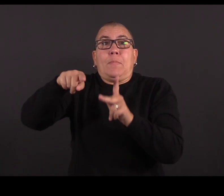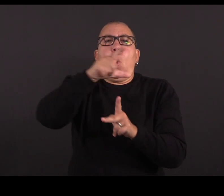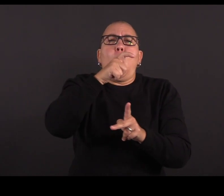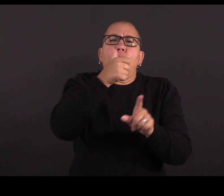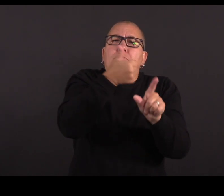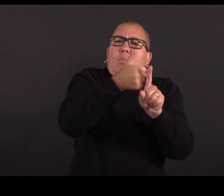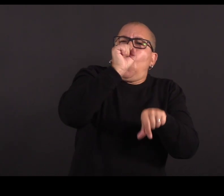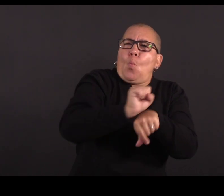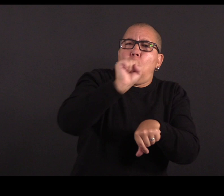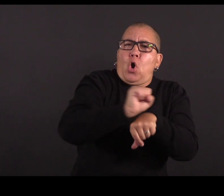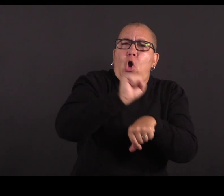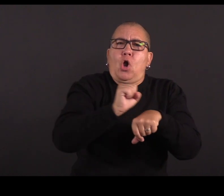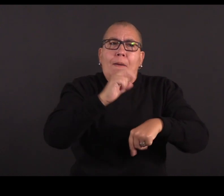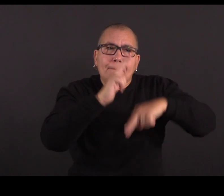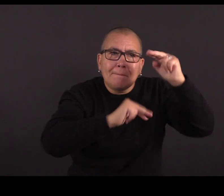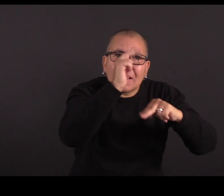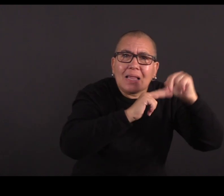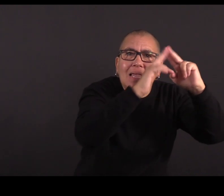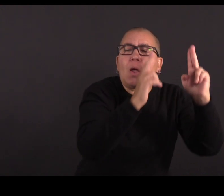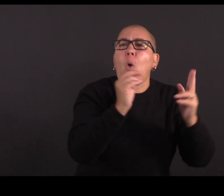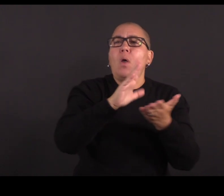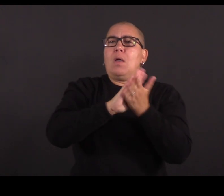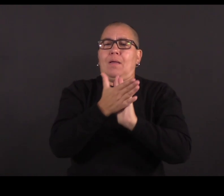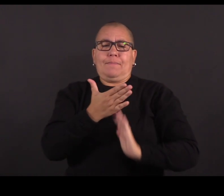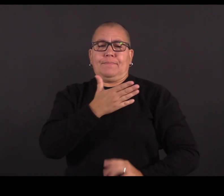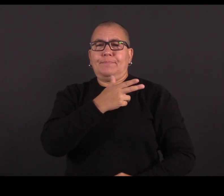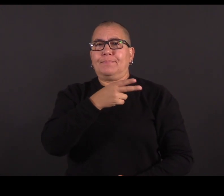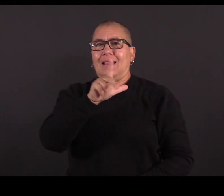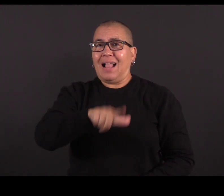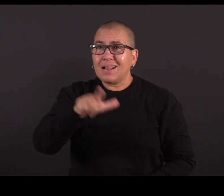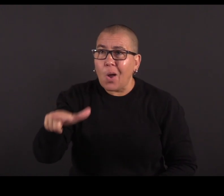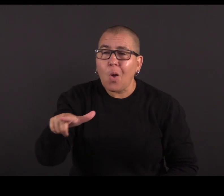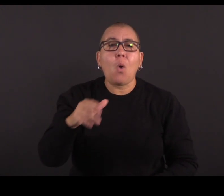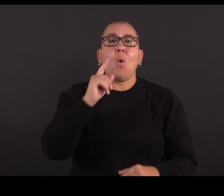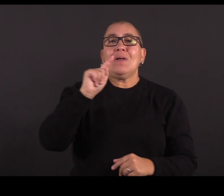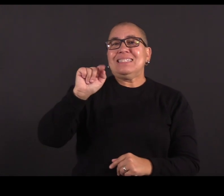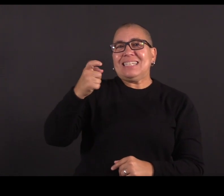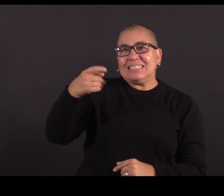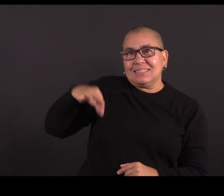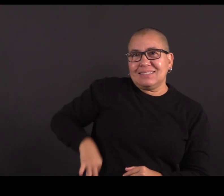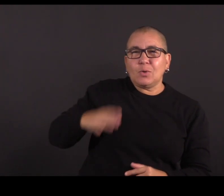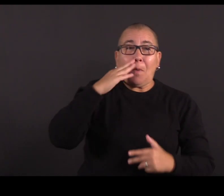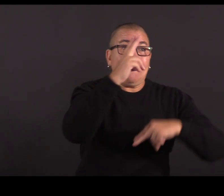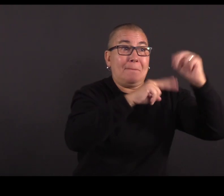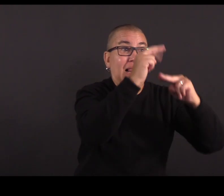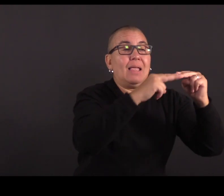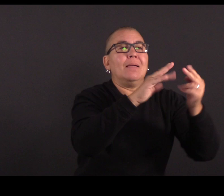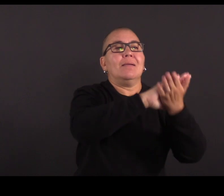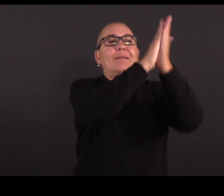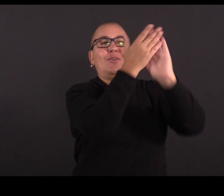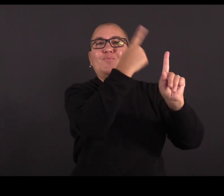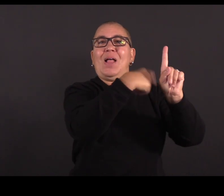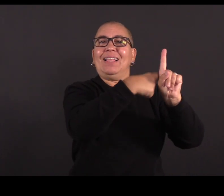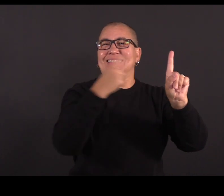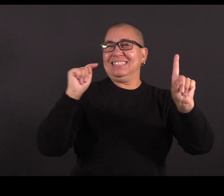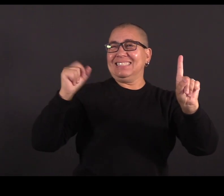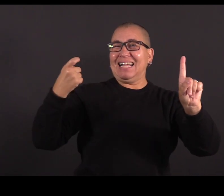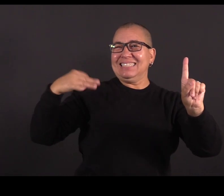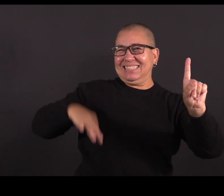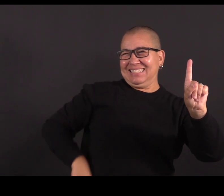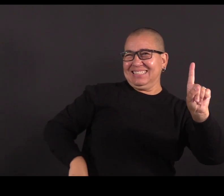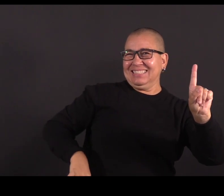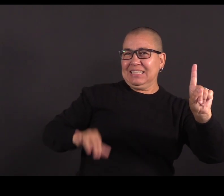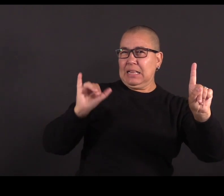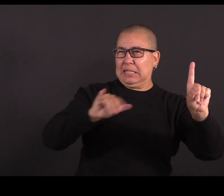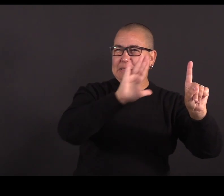This is a tax credit for investors to provide capital for a tax break, which allows housing developers